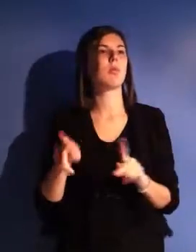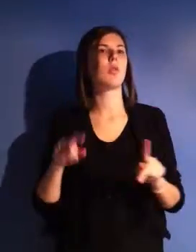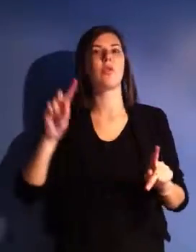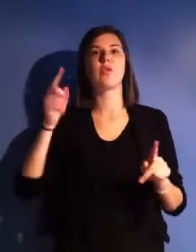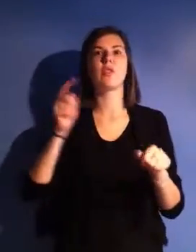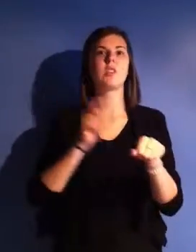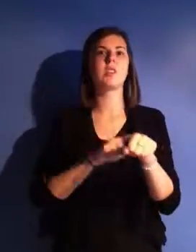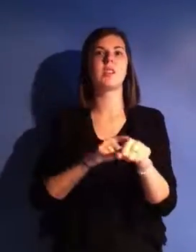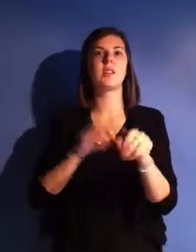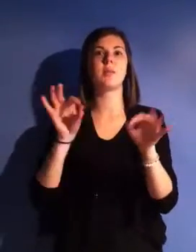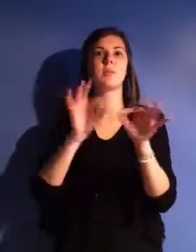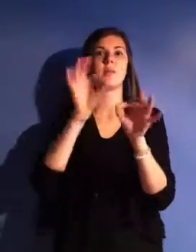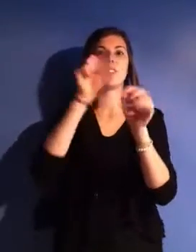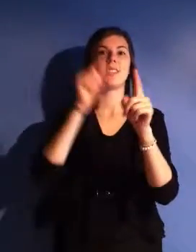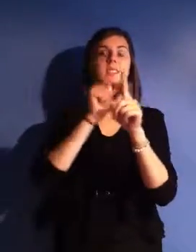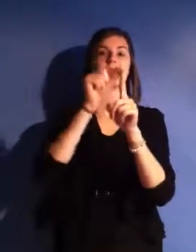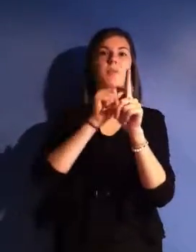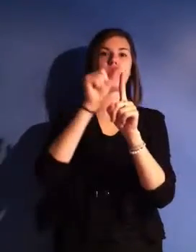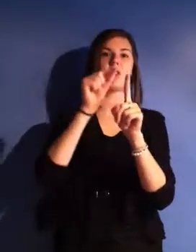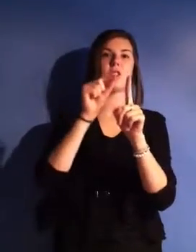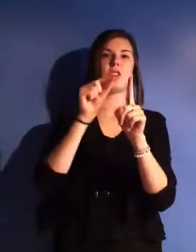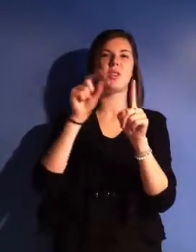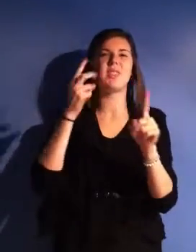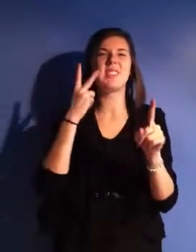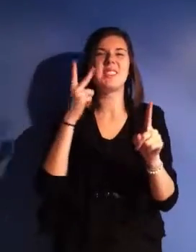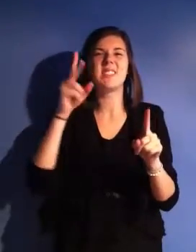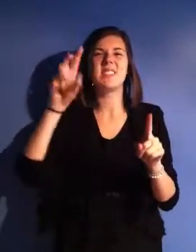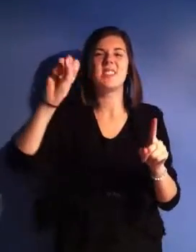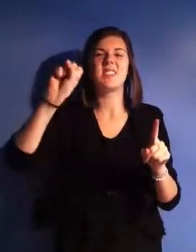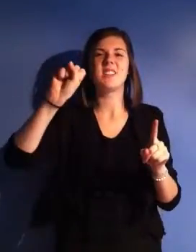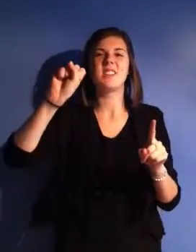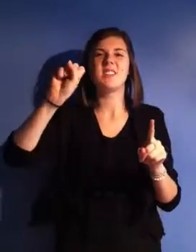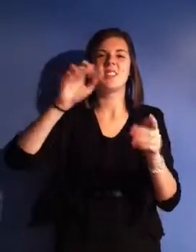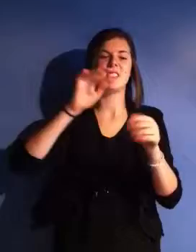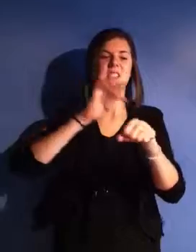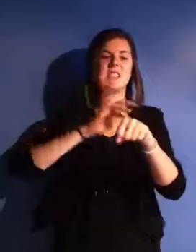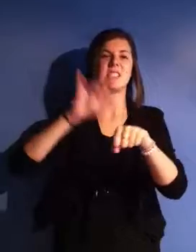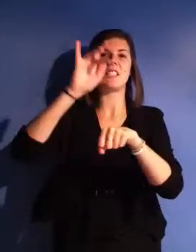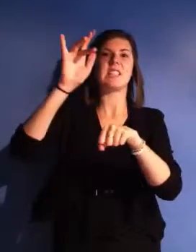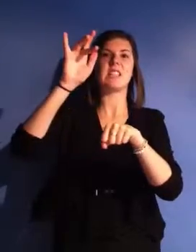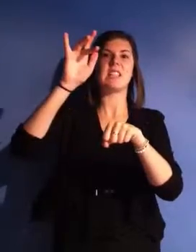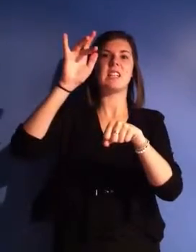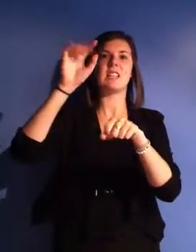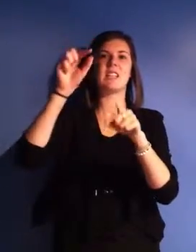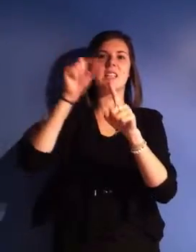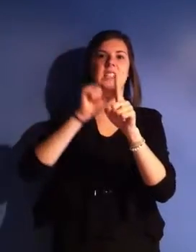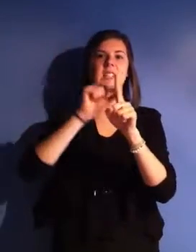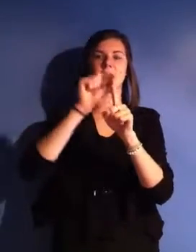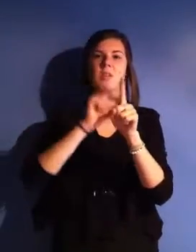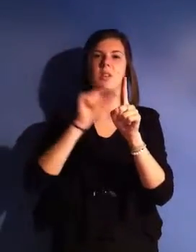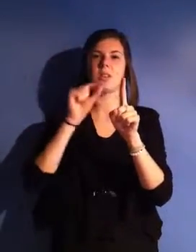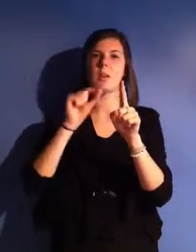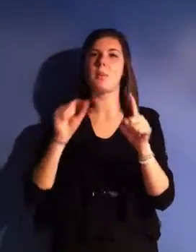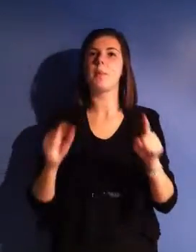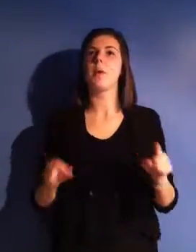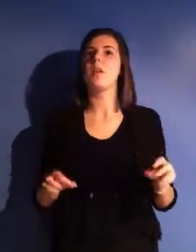part of the zipper showing in the middle. But the key when you're basting is to be sure that the left and the